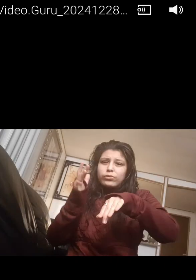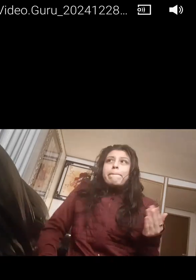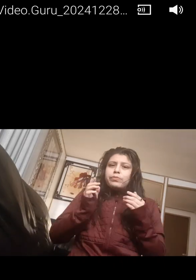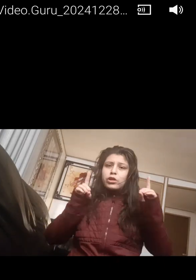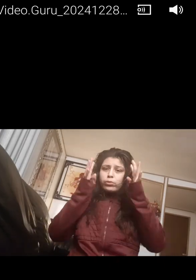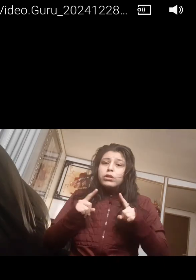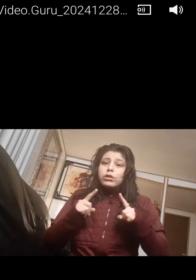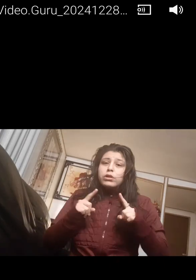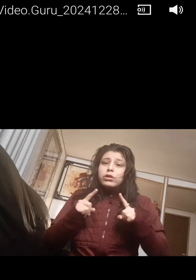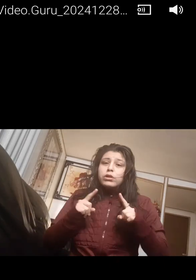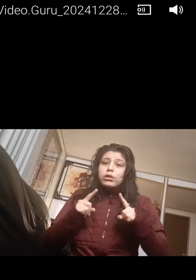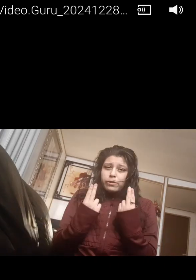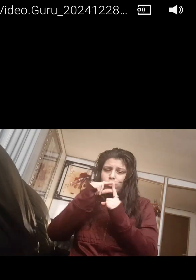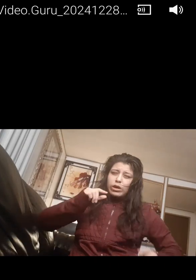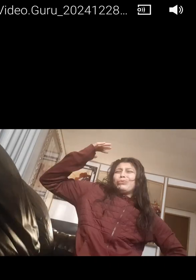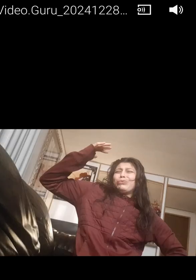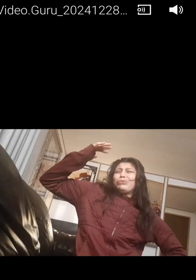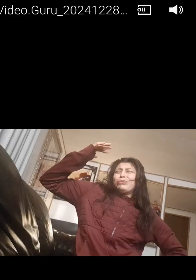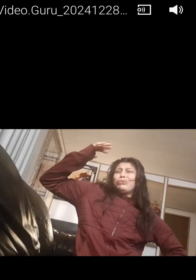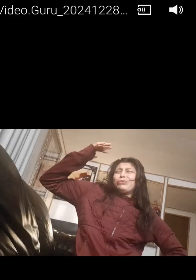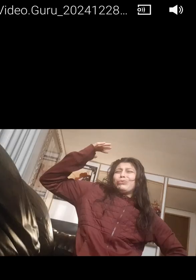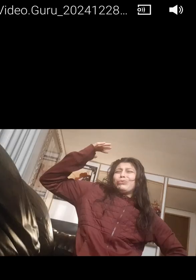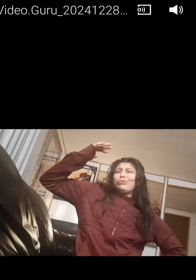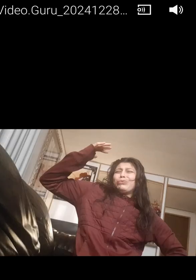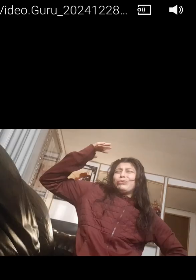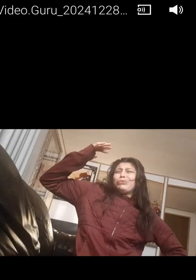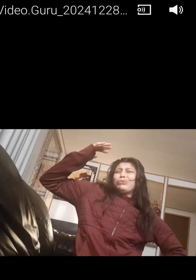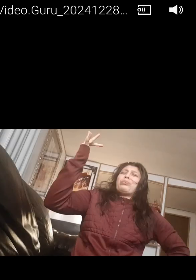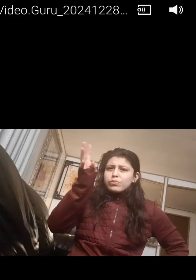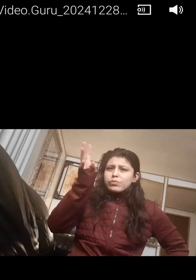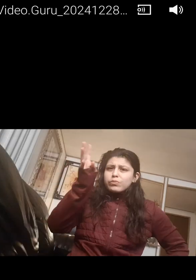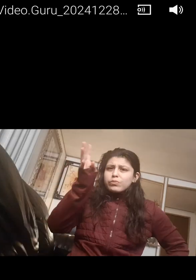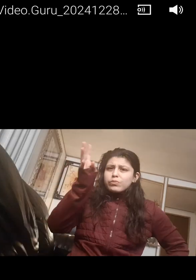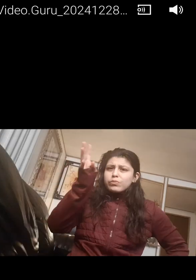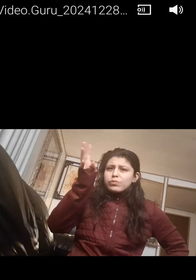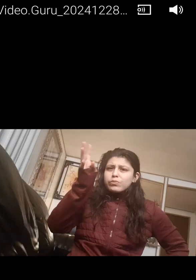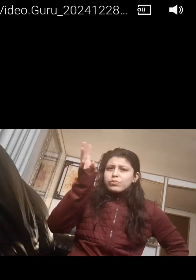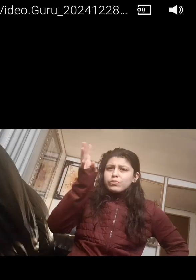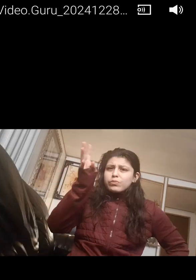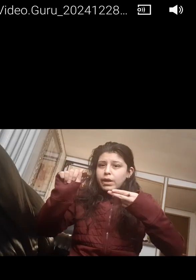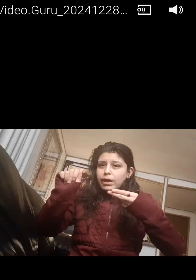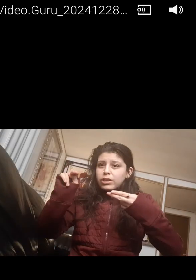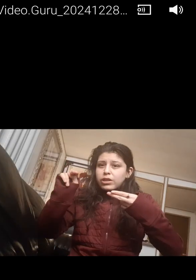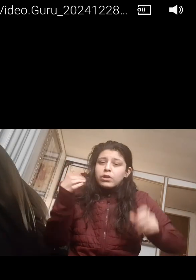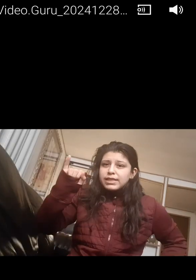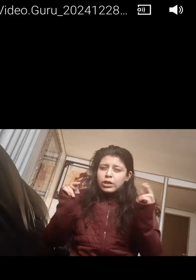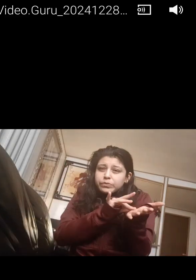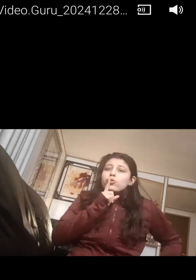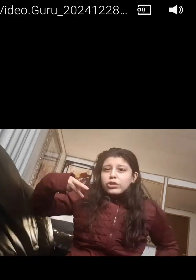other videos of the signer. You just have to learn what the topic is